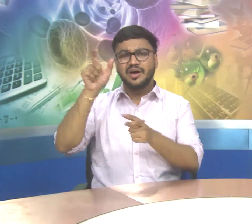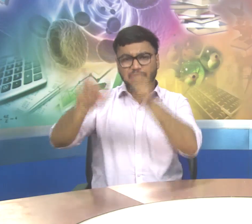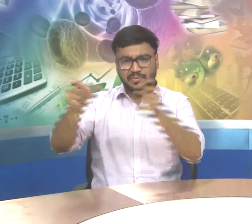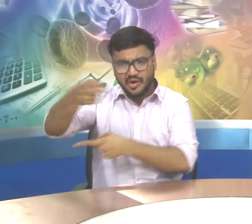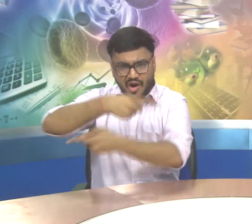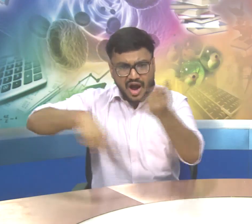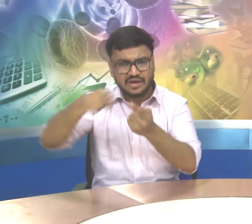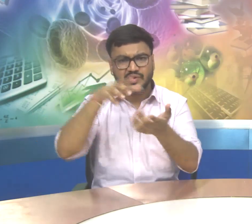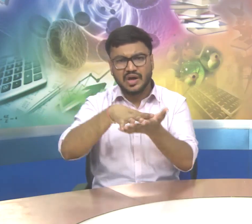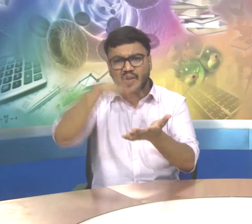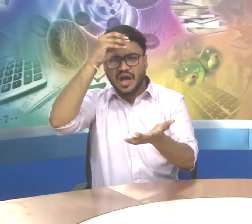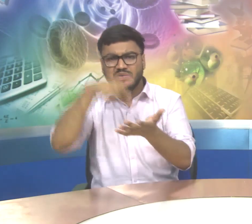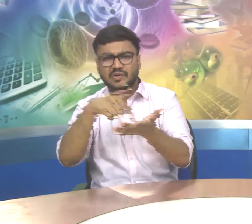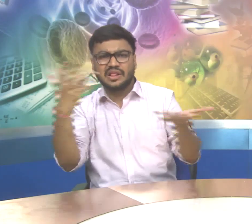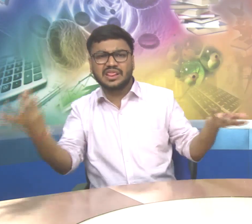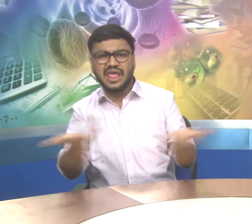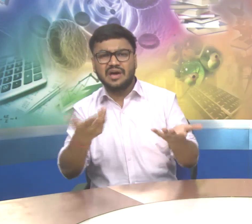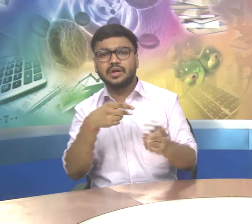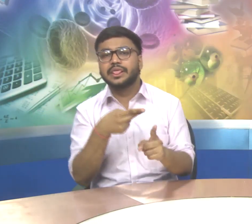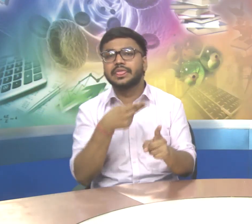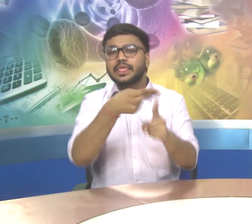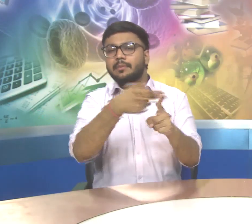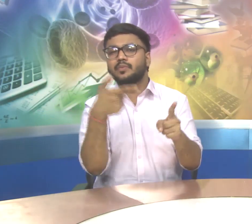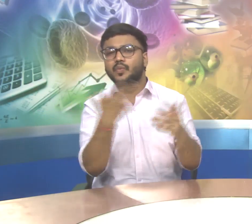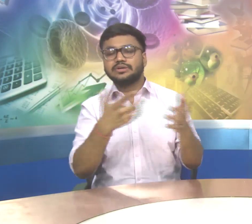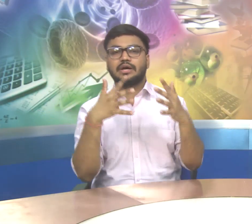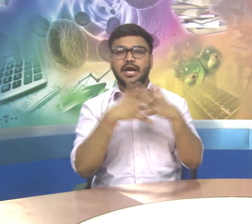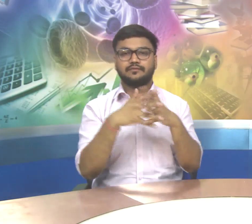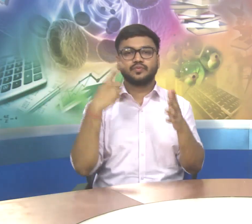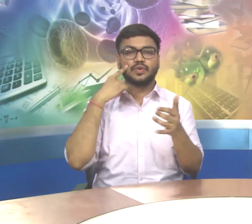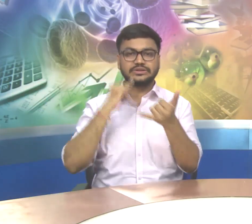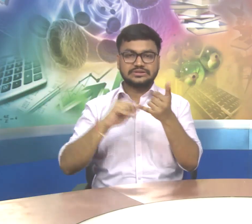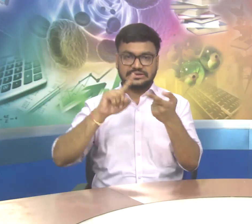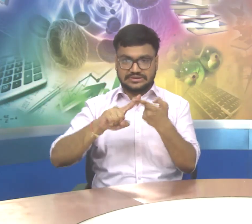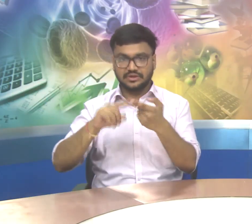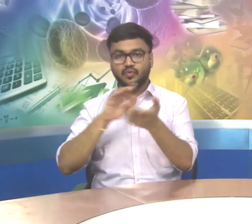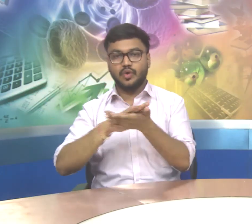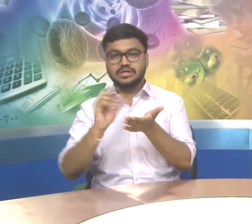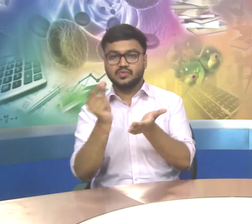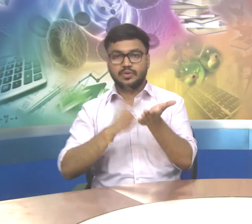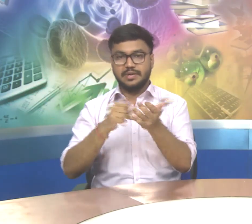The name means wise human because they can think and learn.